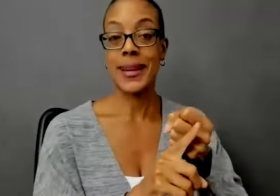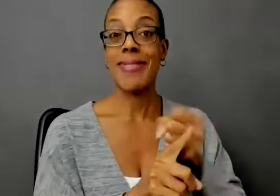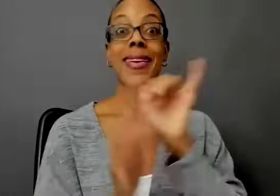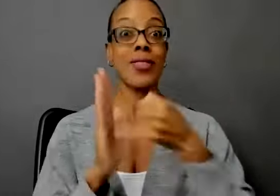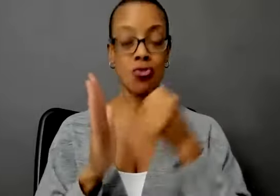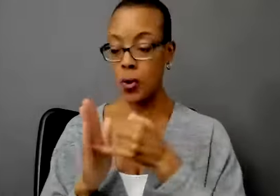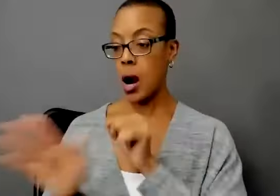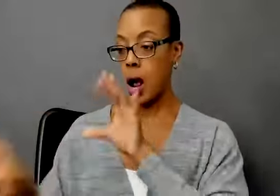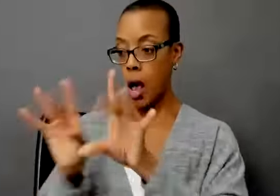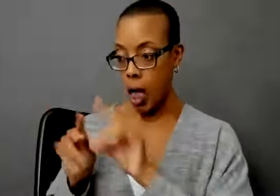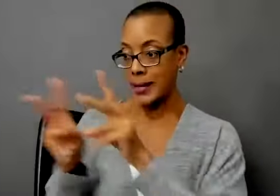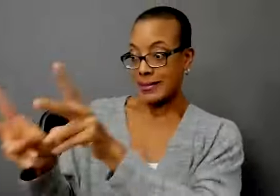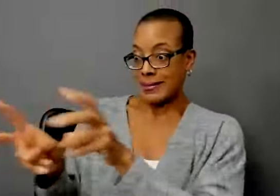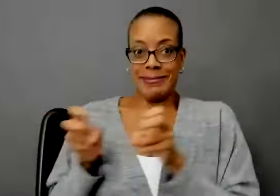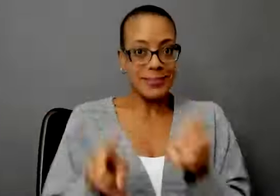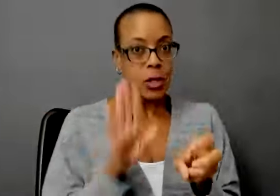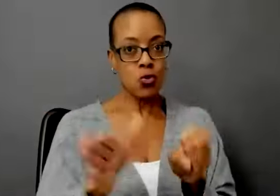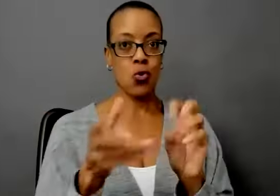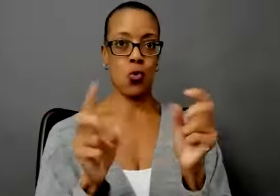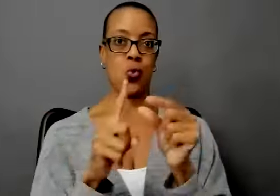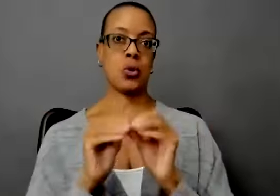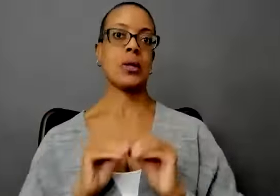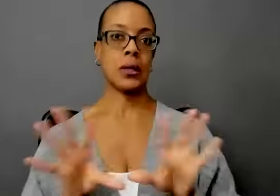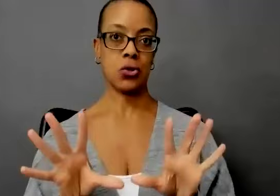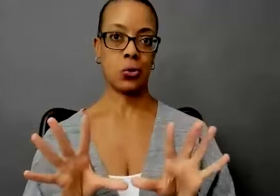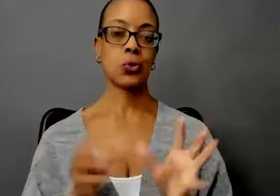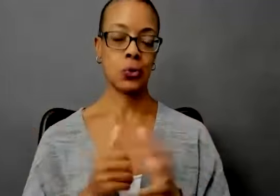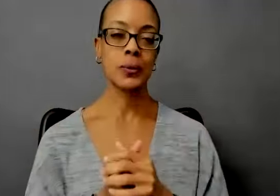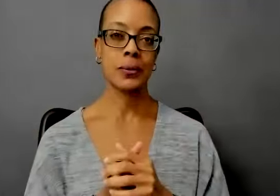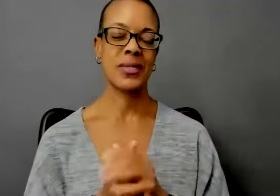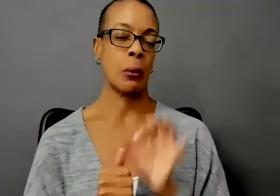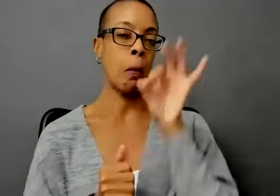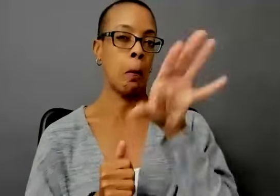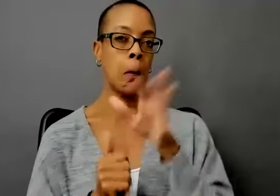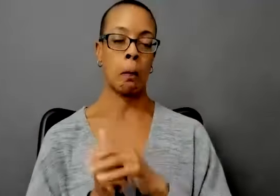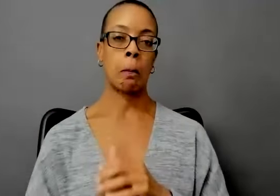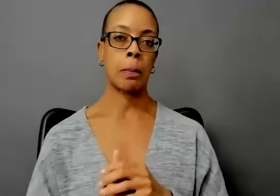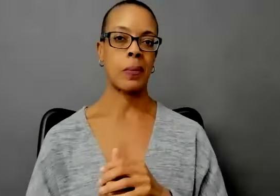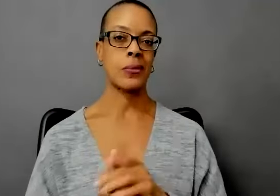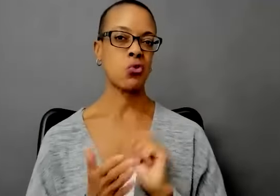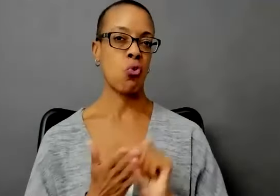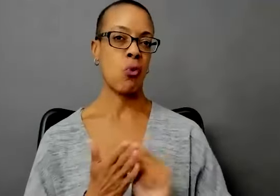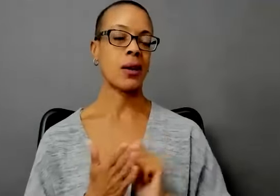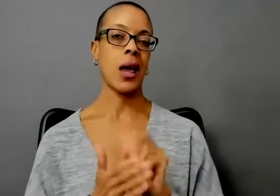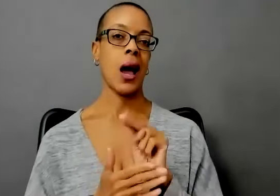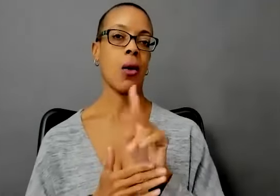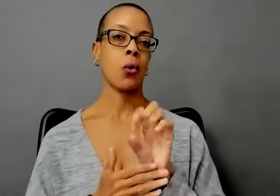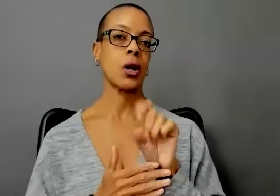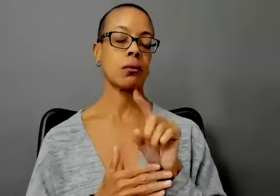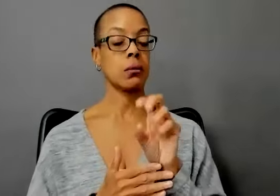concise. So I would just also give that piece of advice. Thank